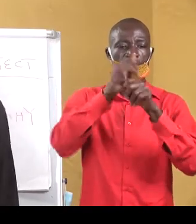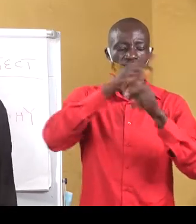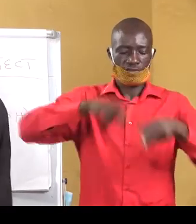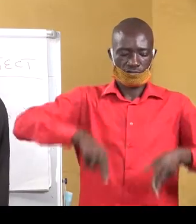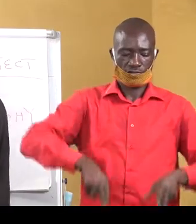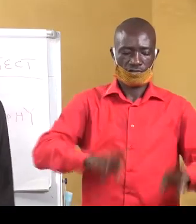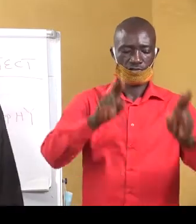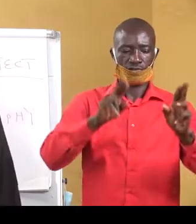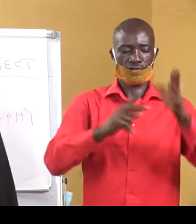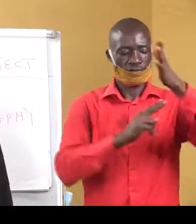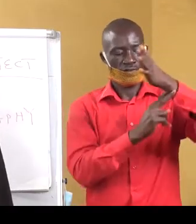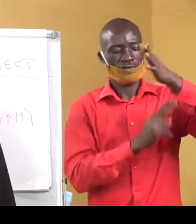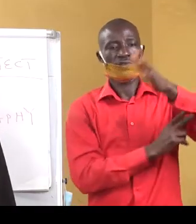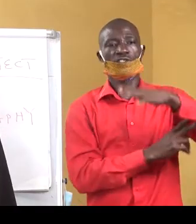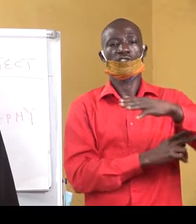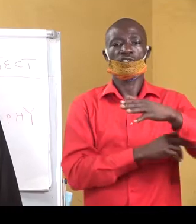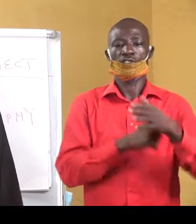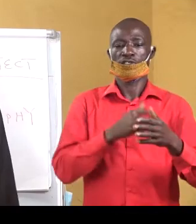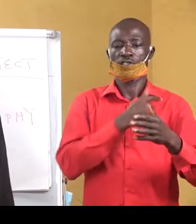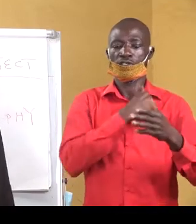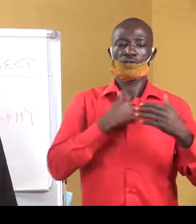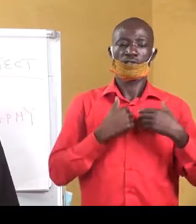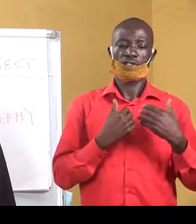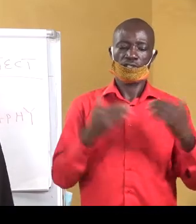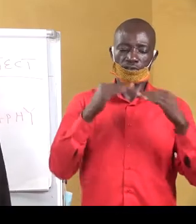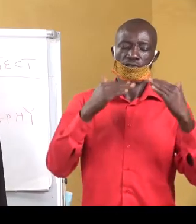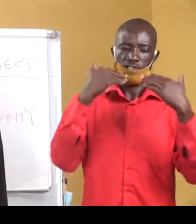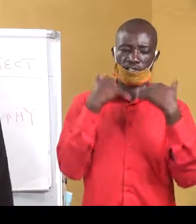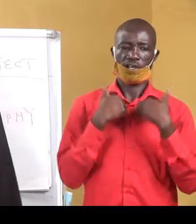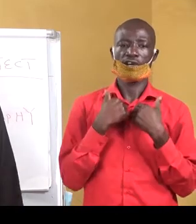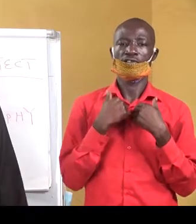bridges. We equally have